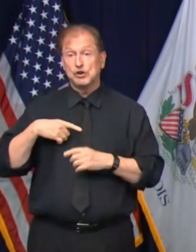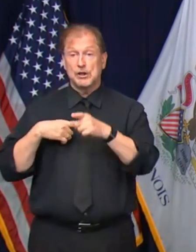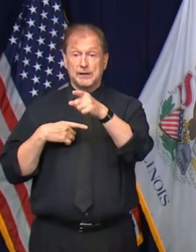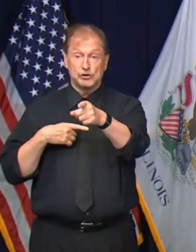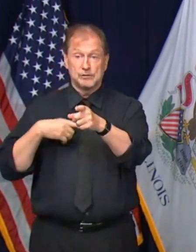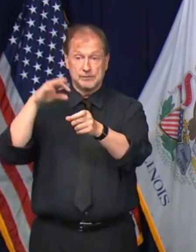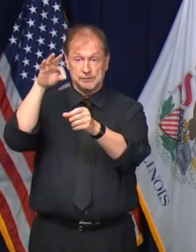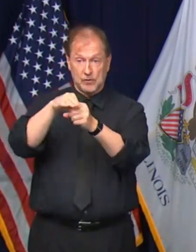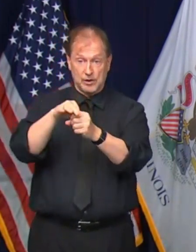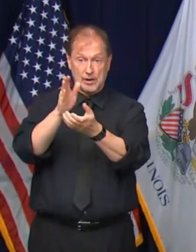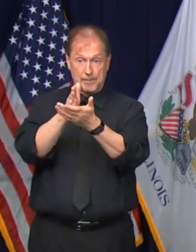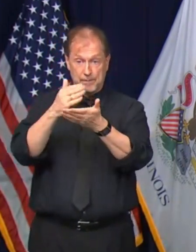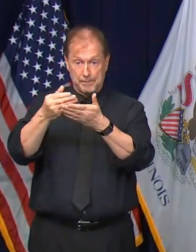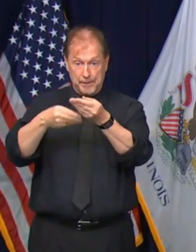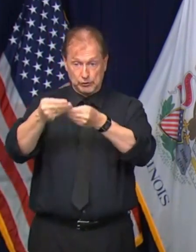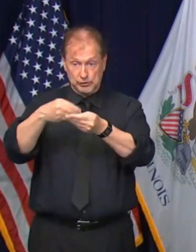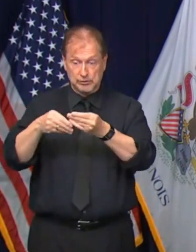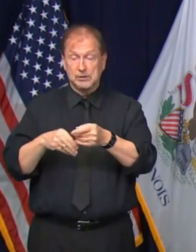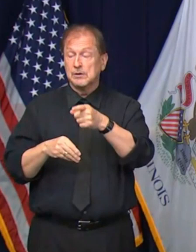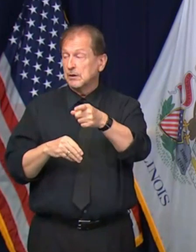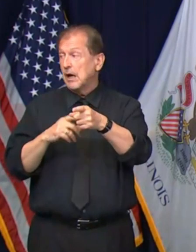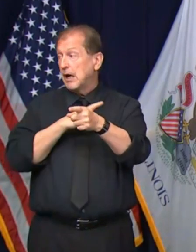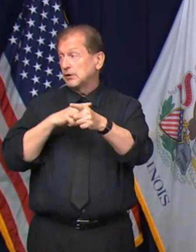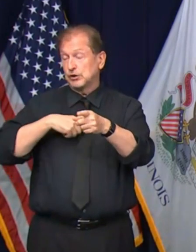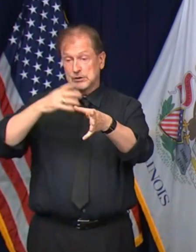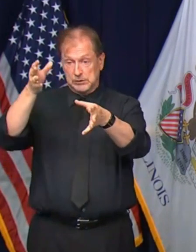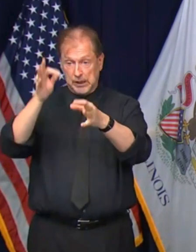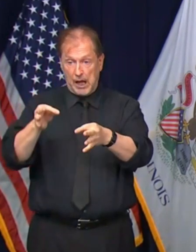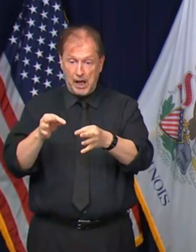to not implement more cuts, and